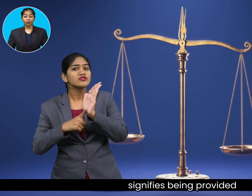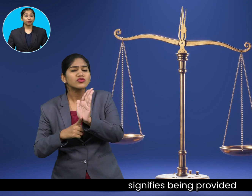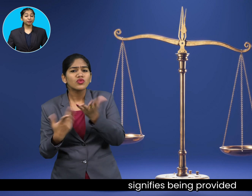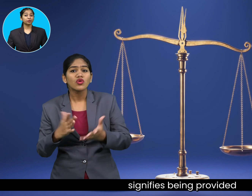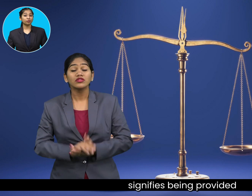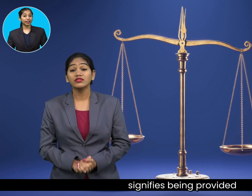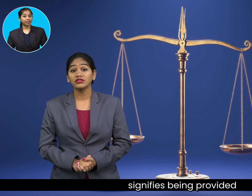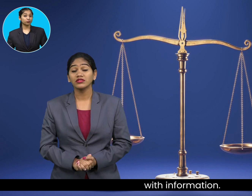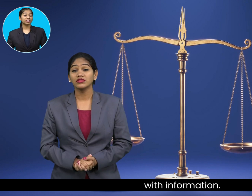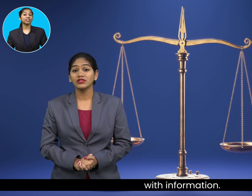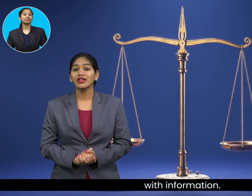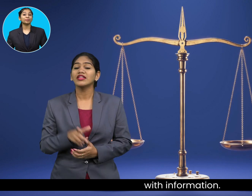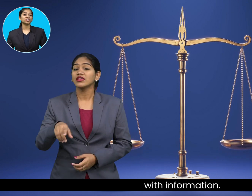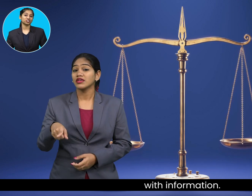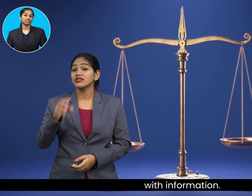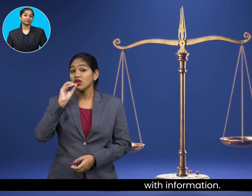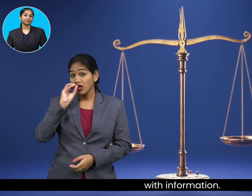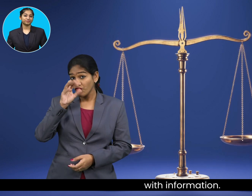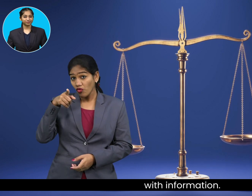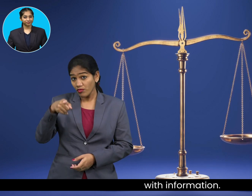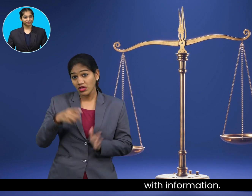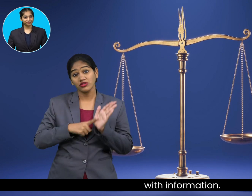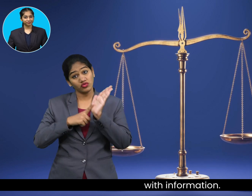signifies being provided with information.